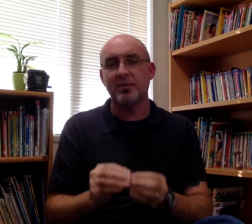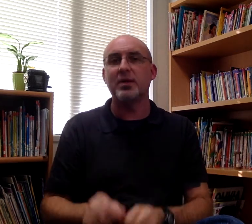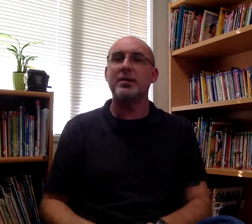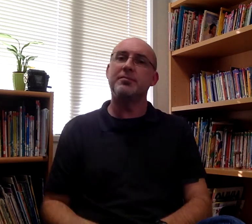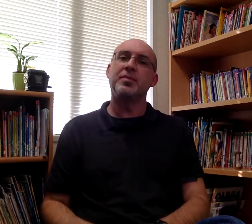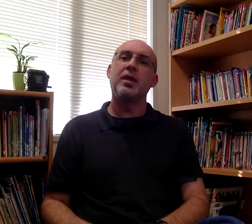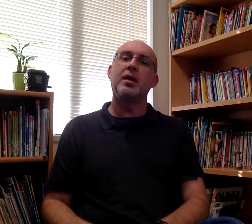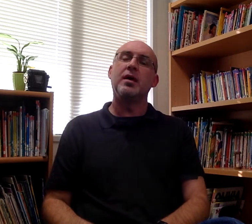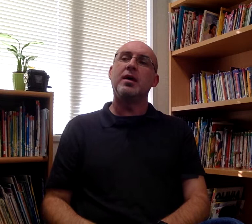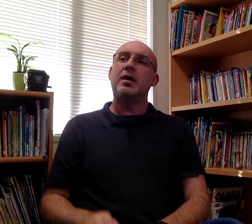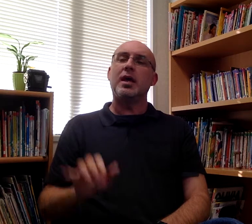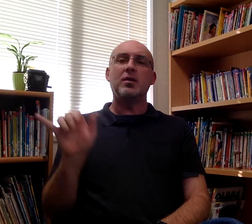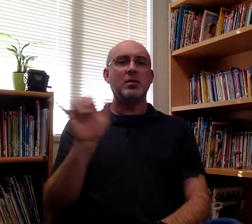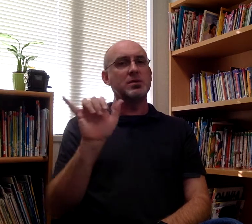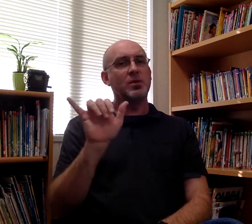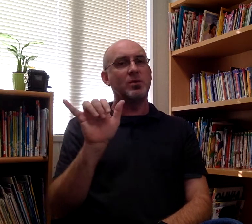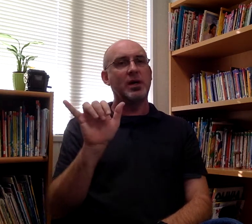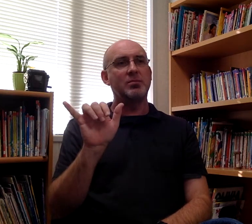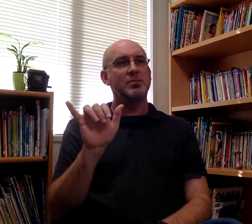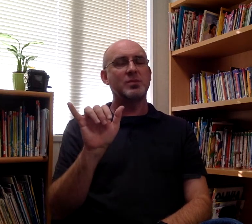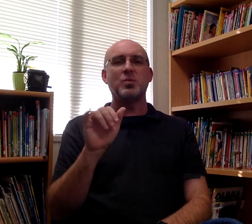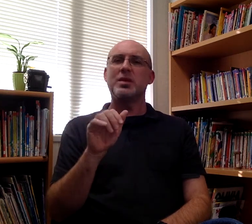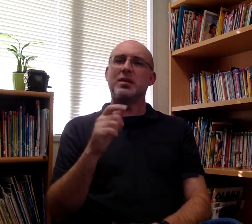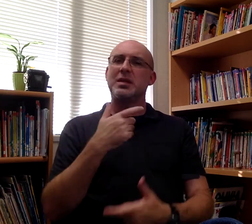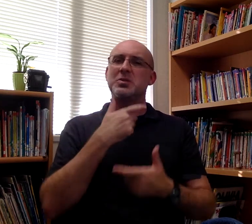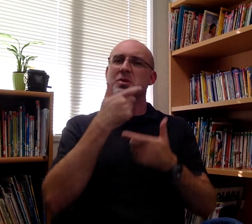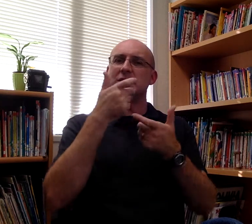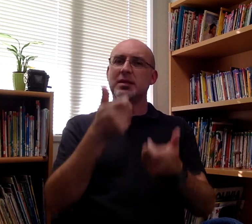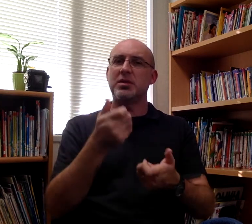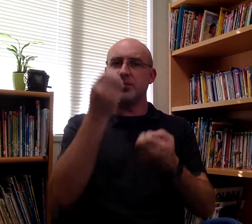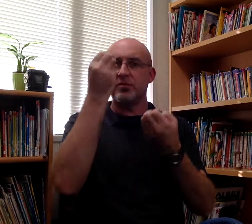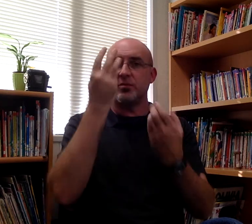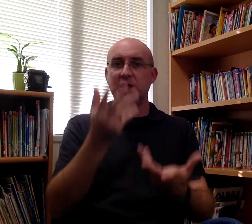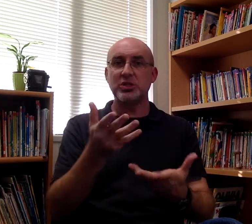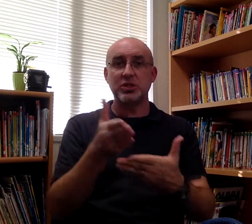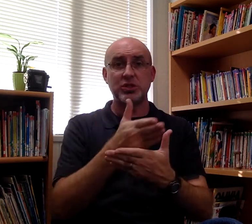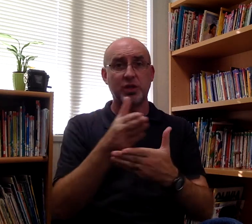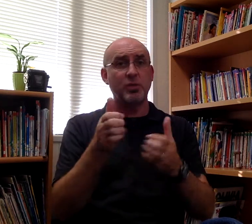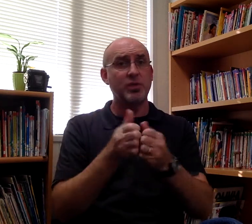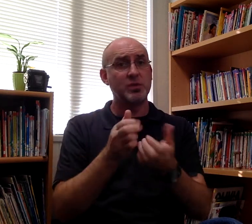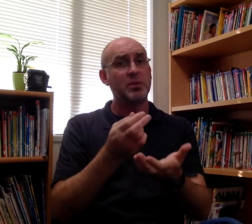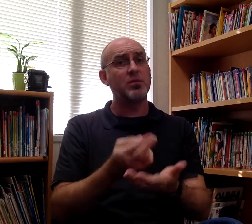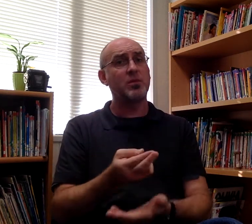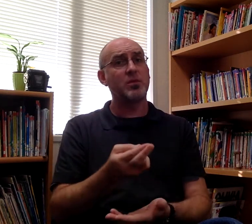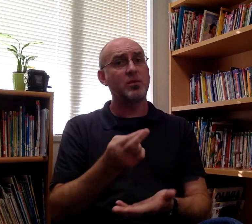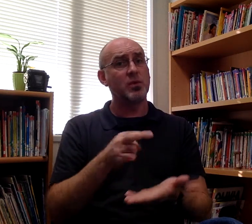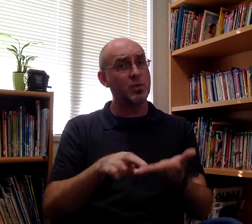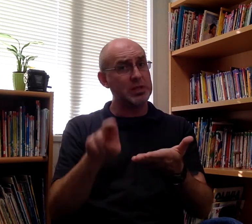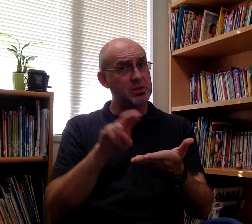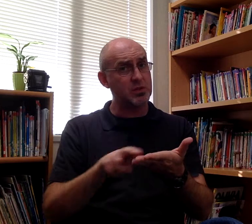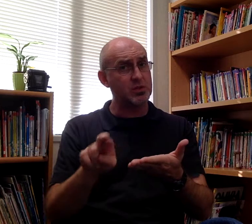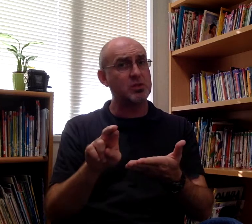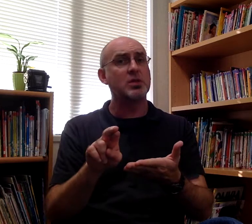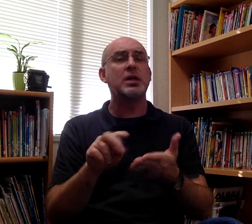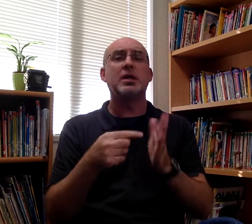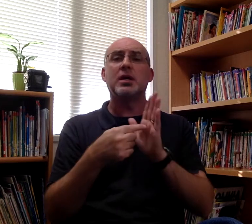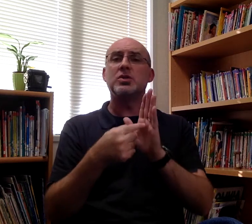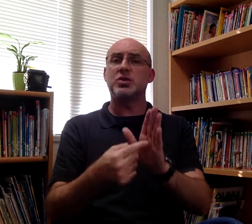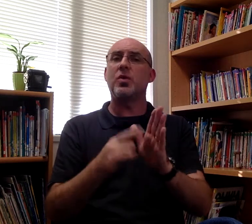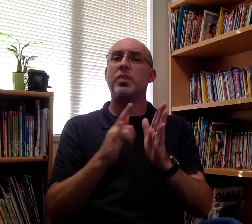right? And also, one little interesting bit of information to share with you, some of the research has shown